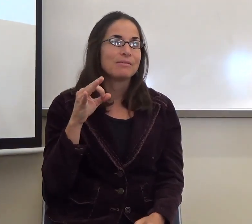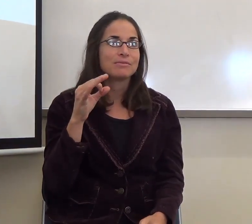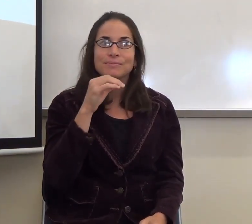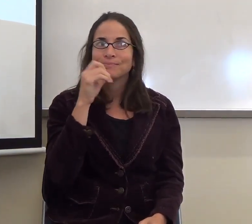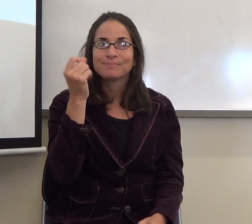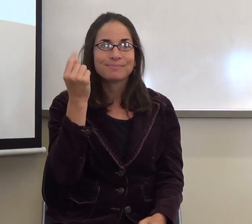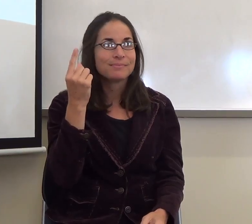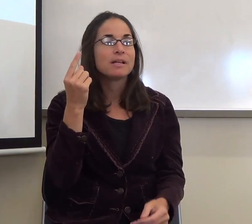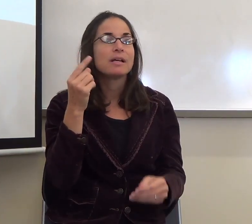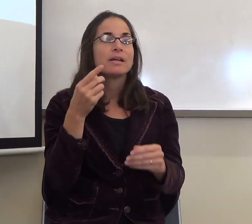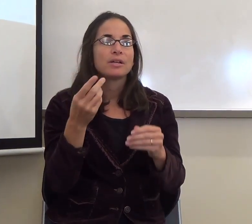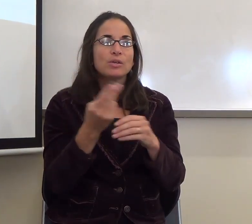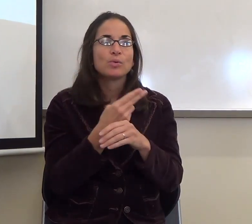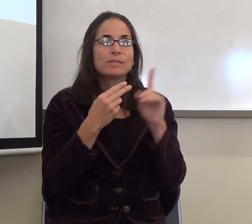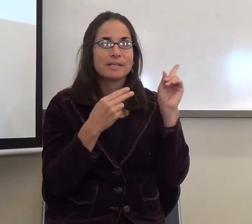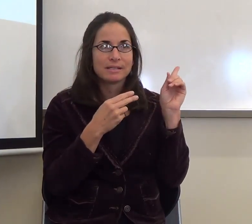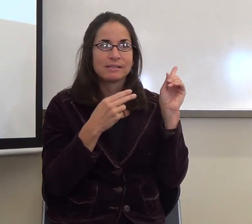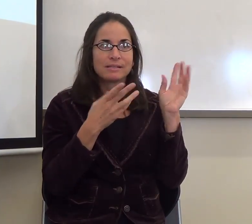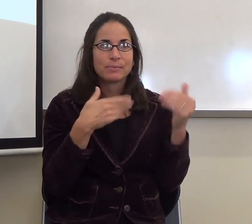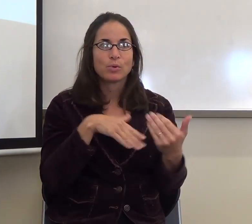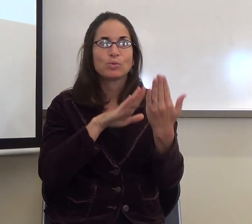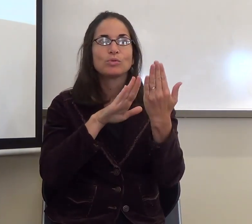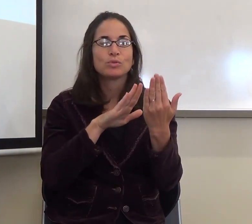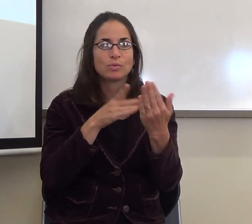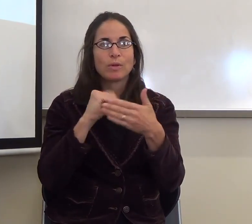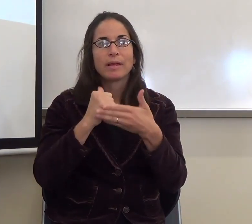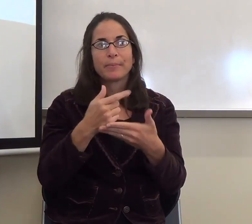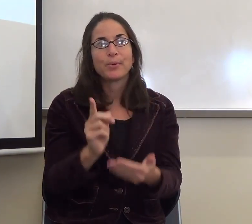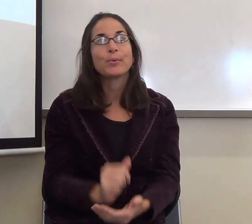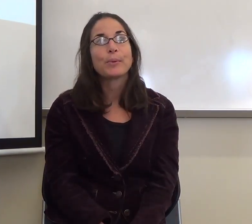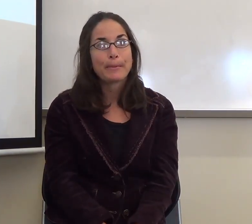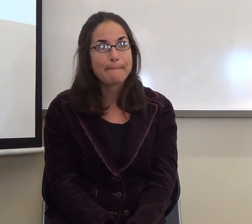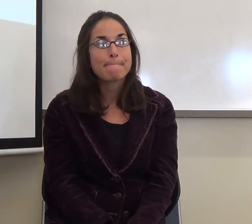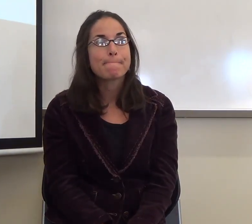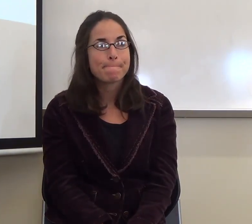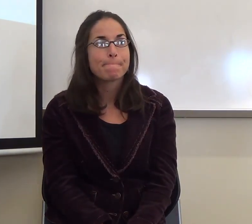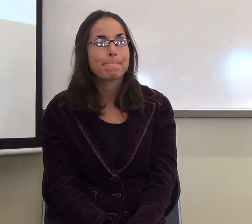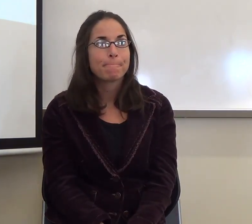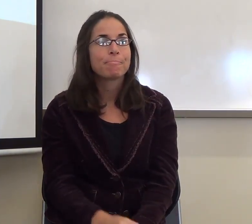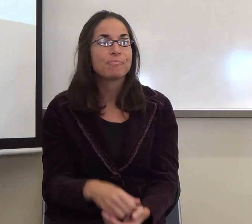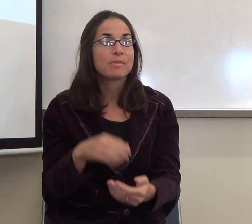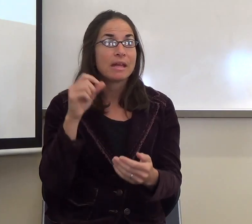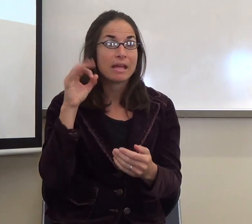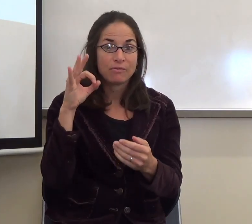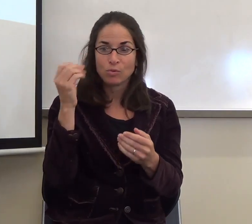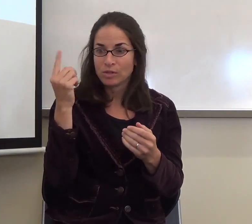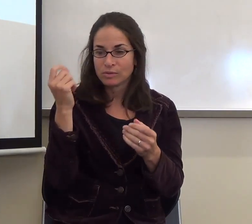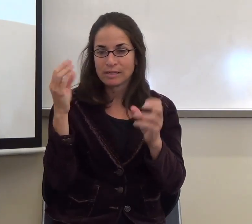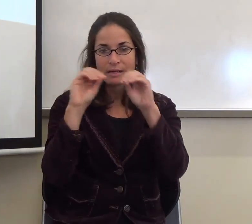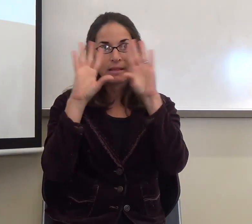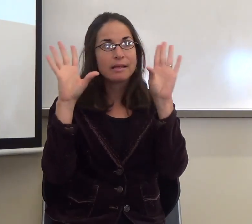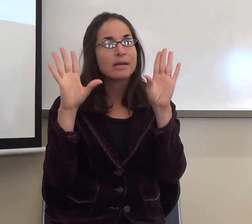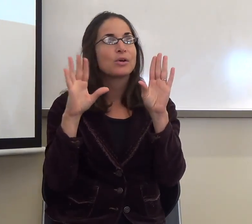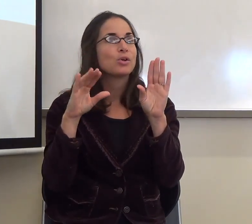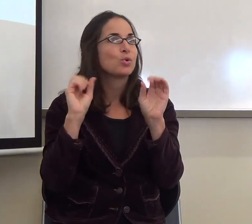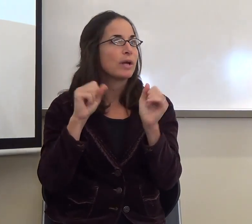and apply these strategies. Okay. If you understand what you're reading and you're able to take notes